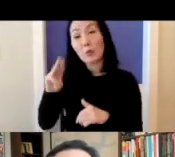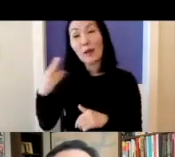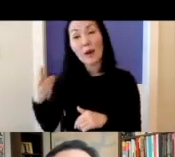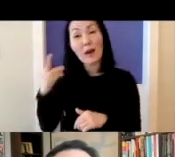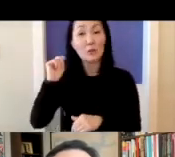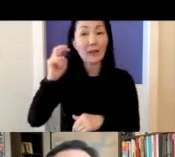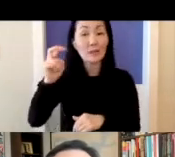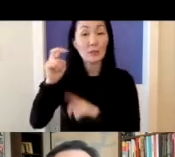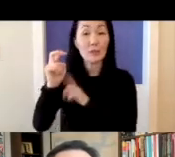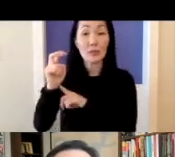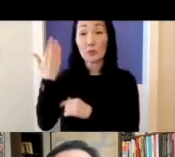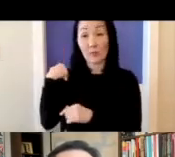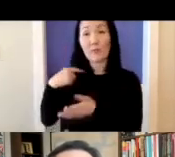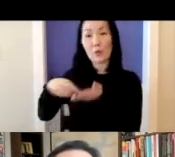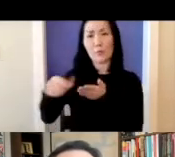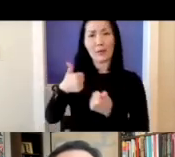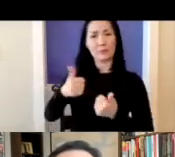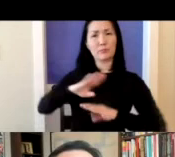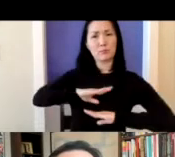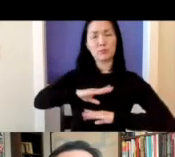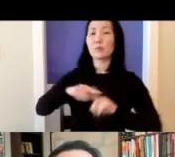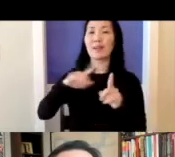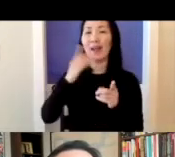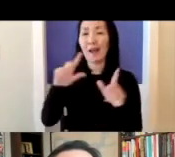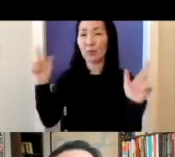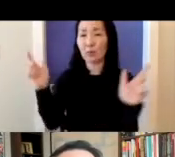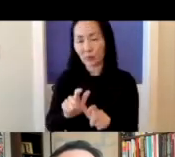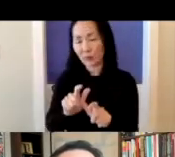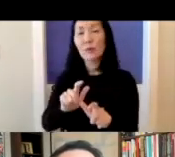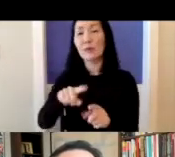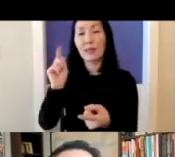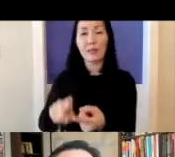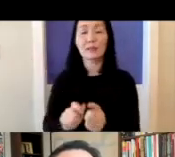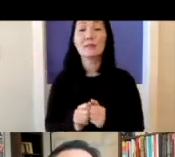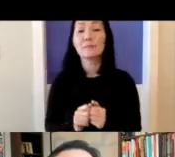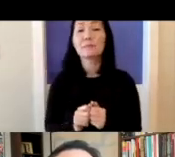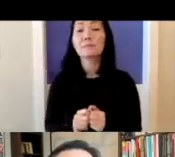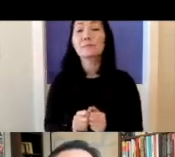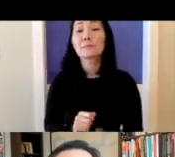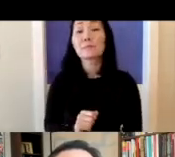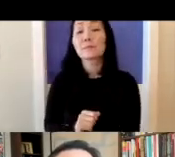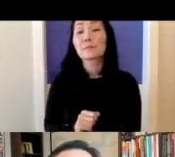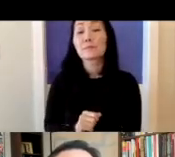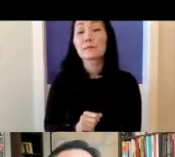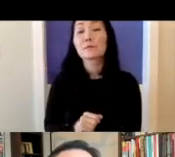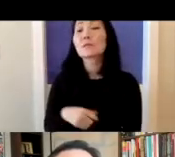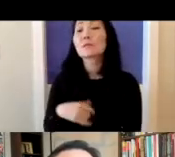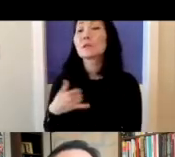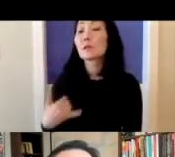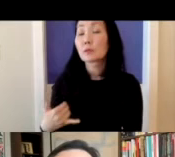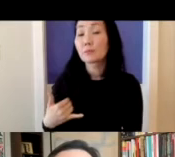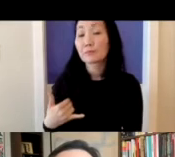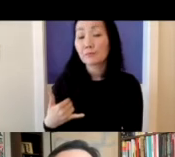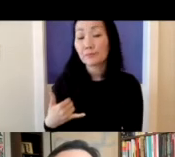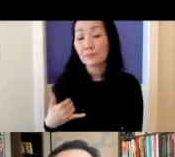that changes in the city. And I think that it's also important to kind of put this in context to how we exist in as the rest